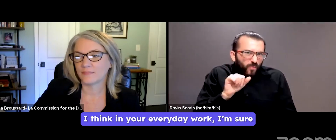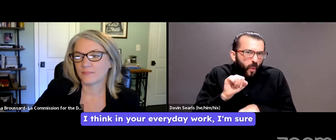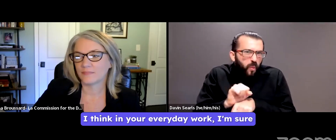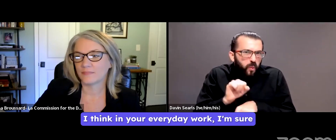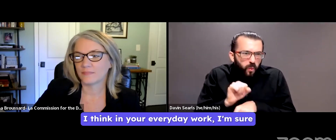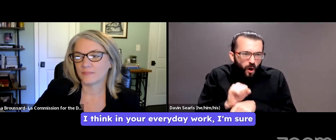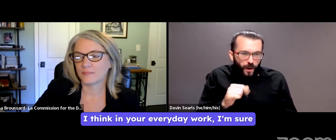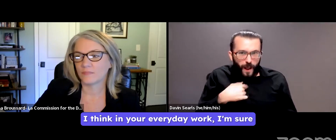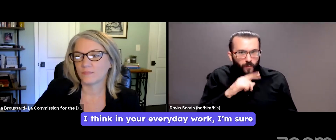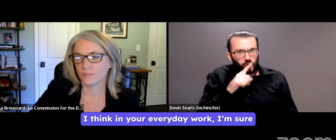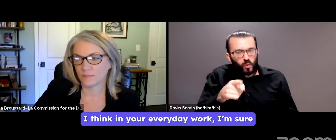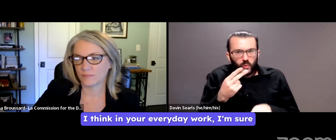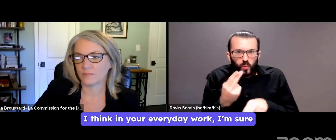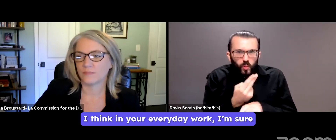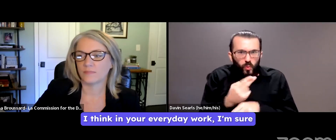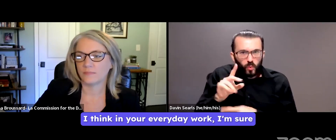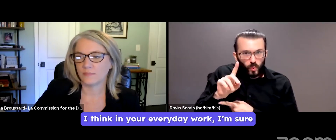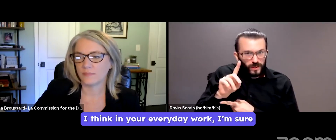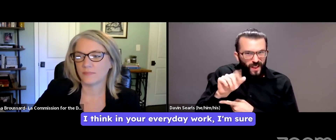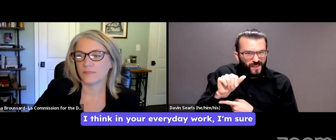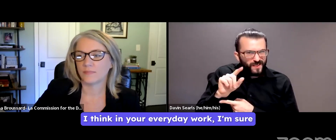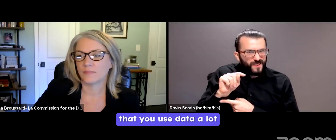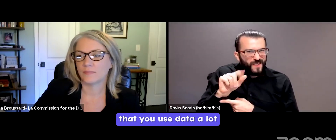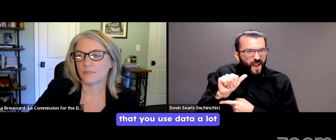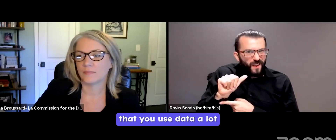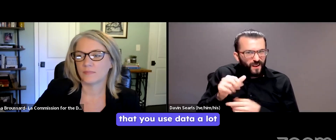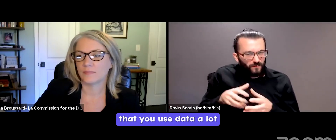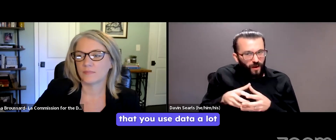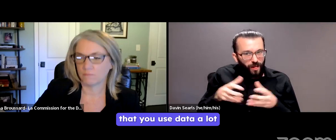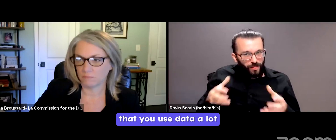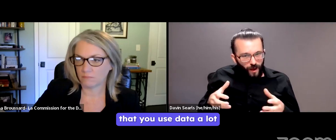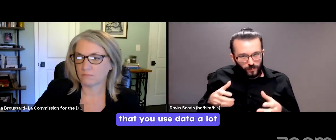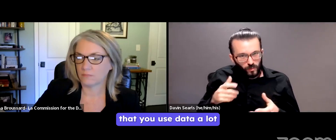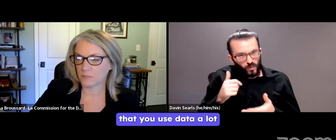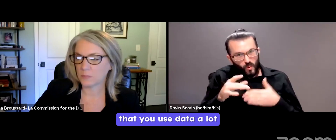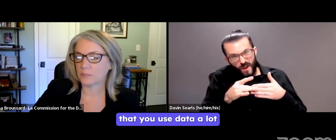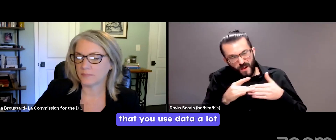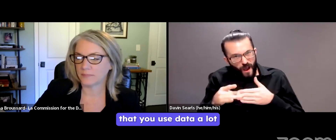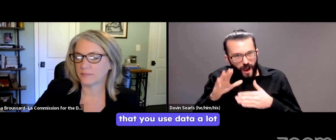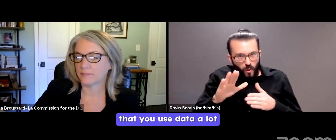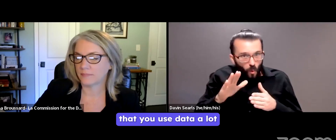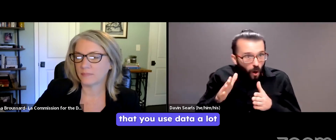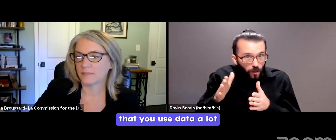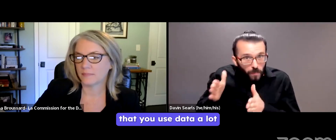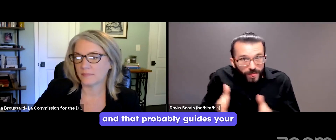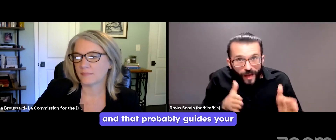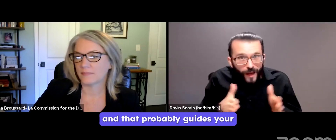think in your everyday work, I'm sure that you use data a lot,